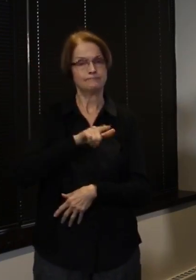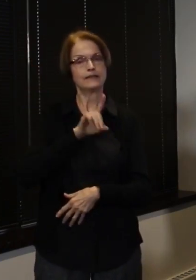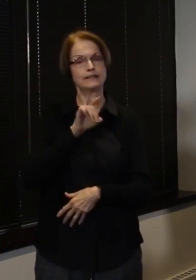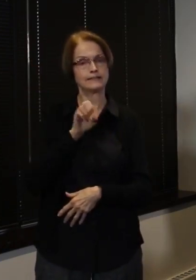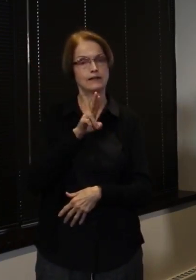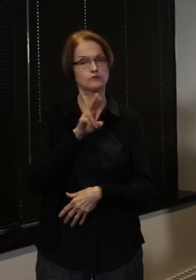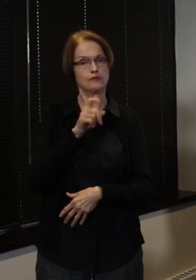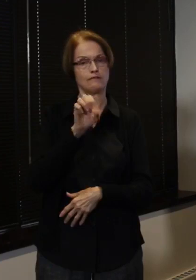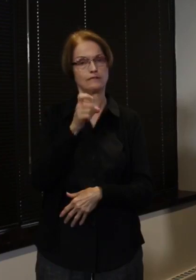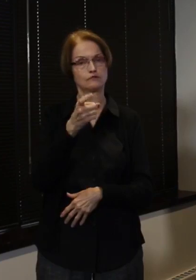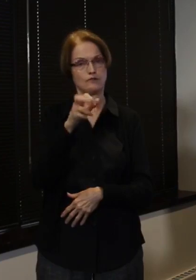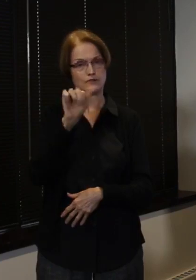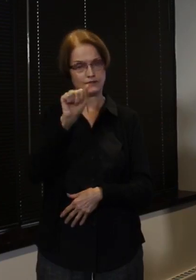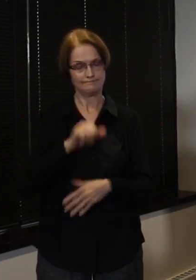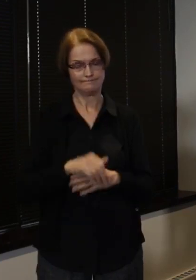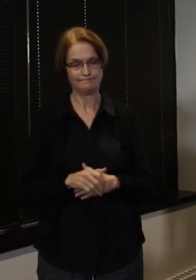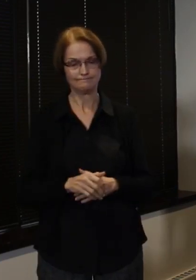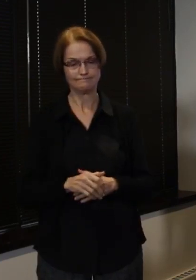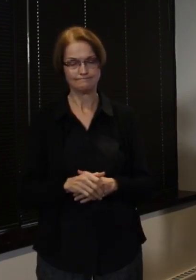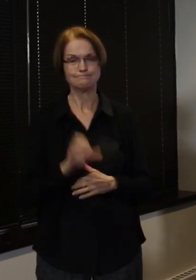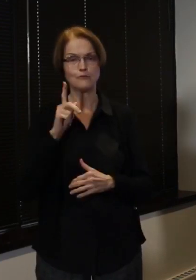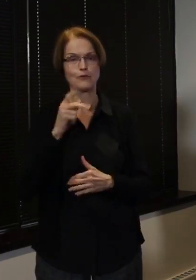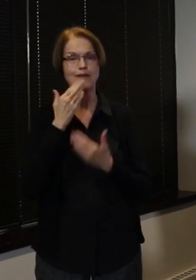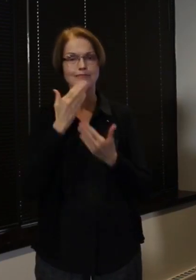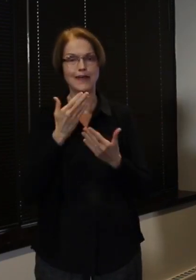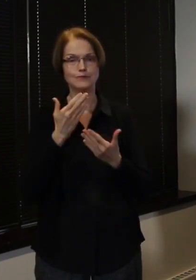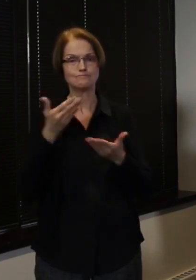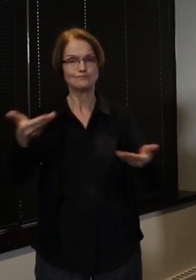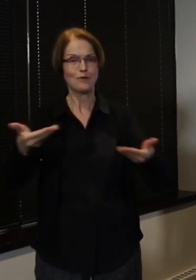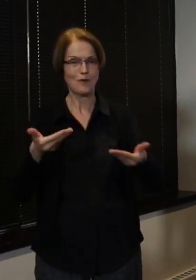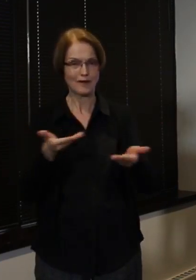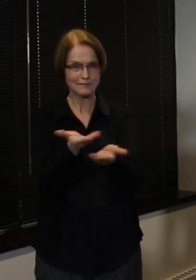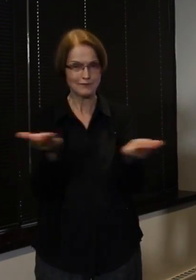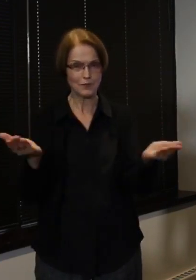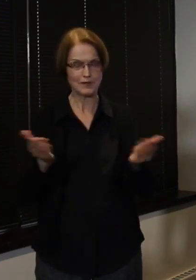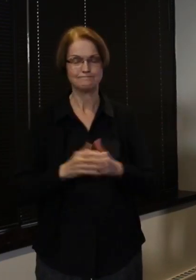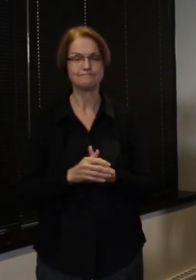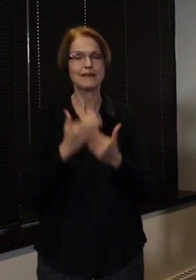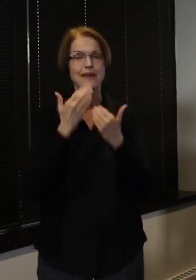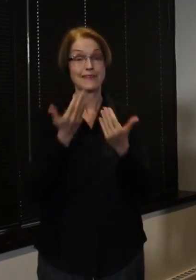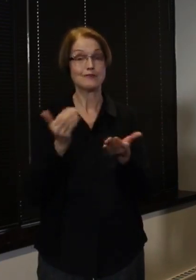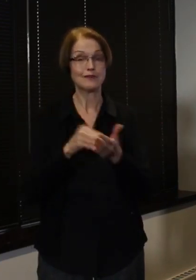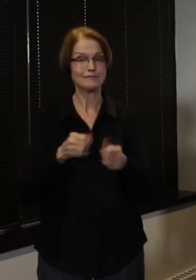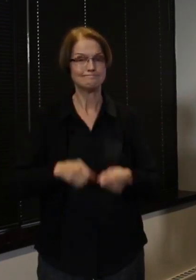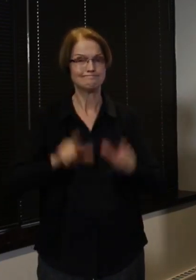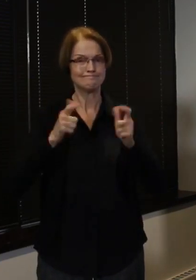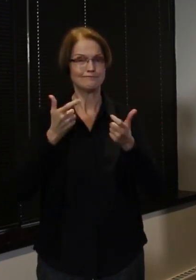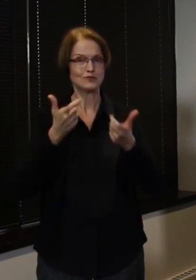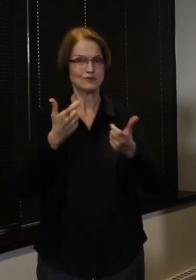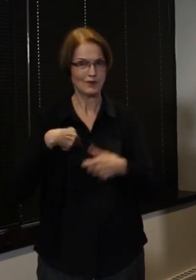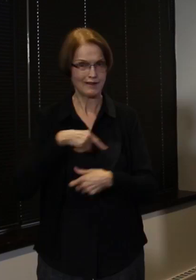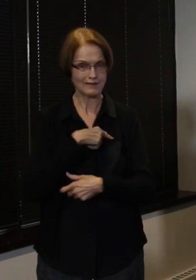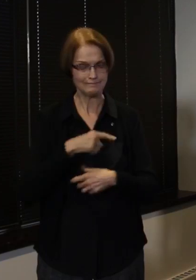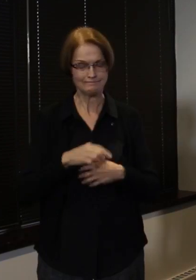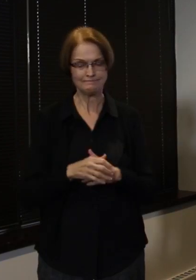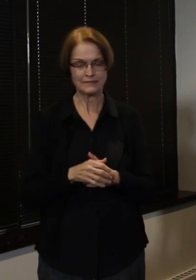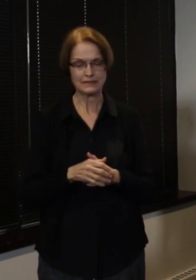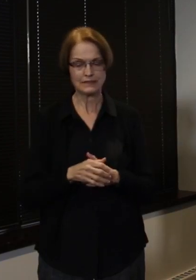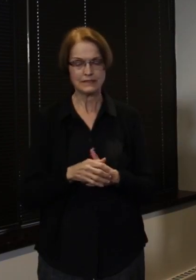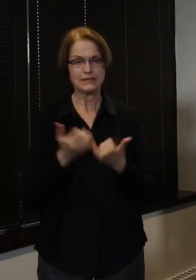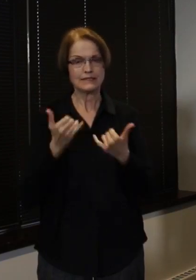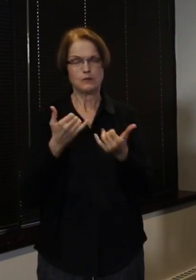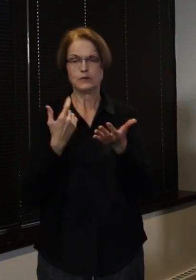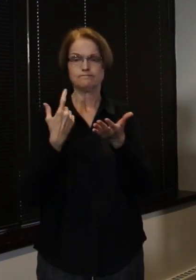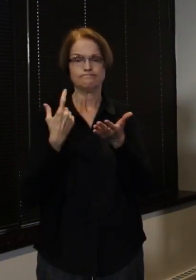to Dr. Alex Garza. Okay, thank you and welcome everyone. Thanks again for joining us. So we talk a lot